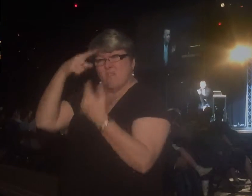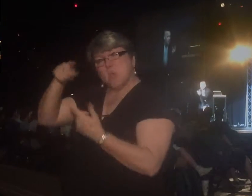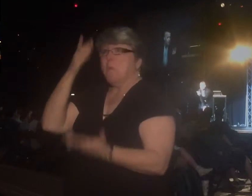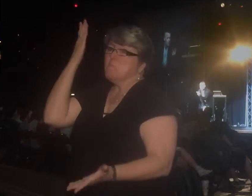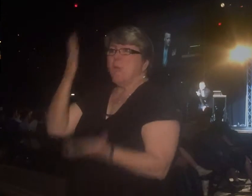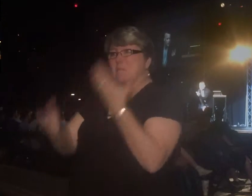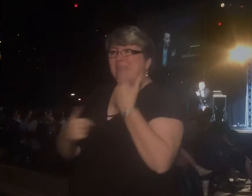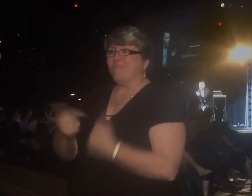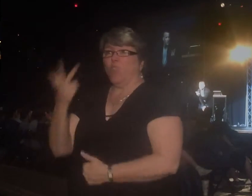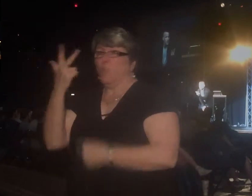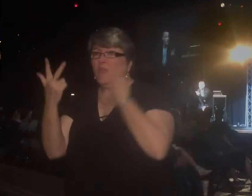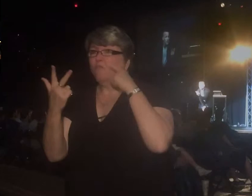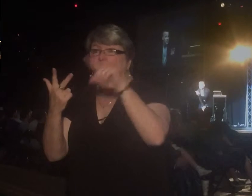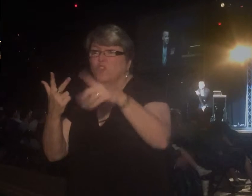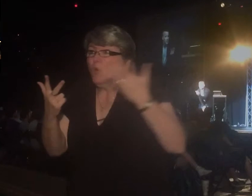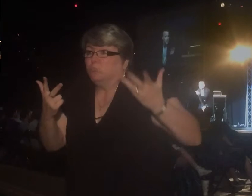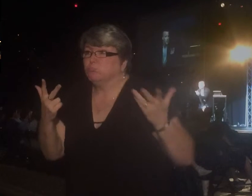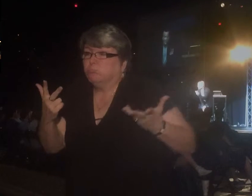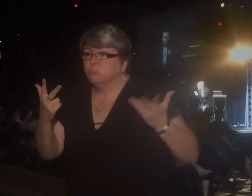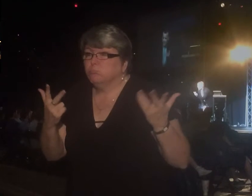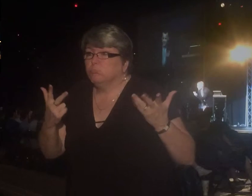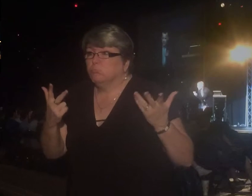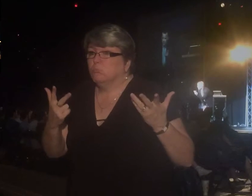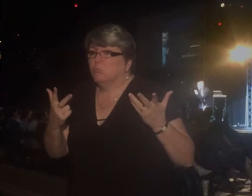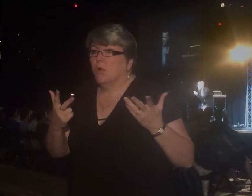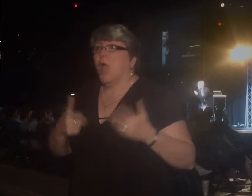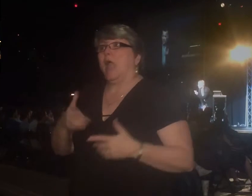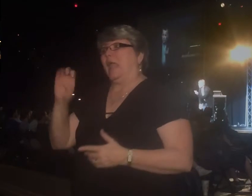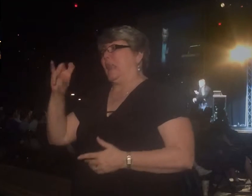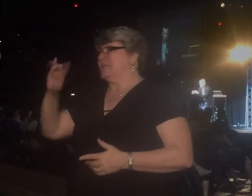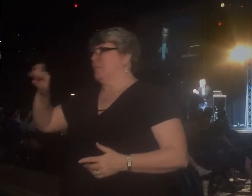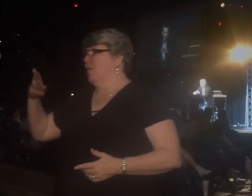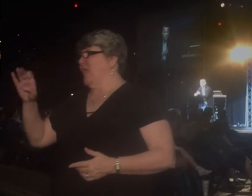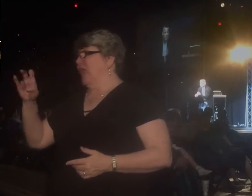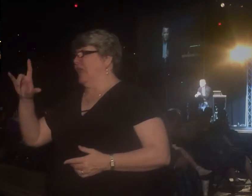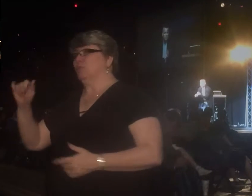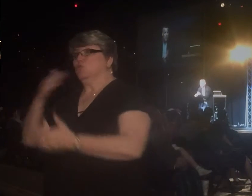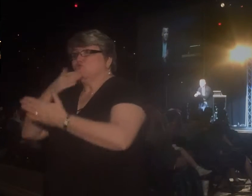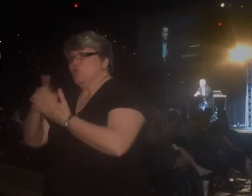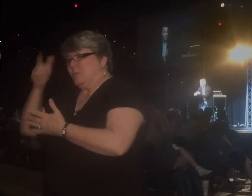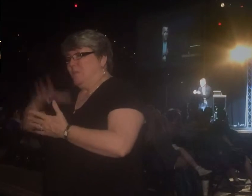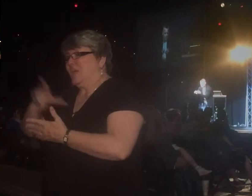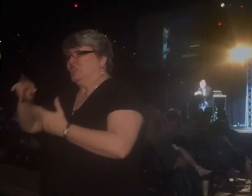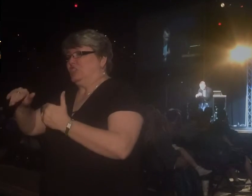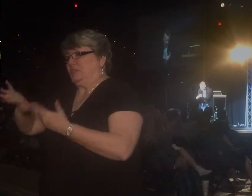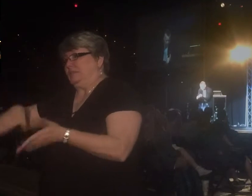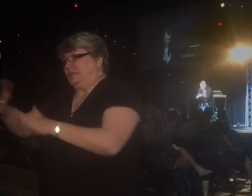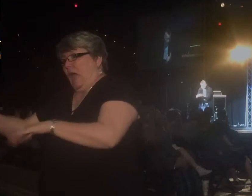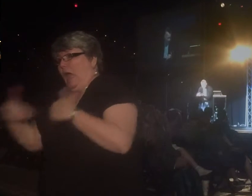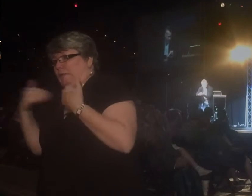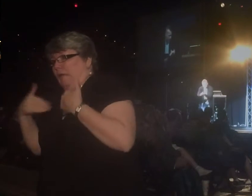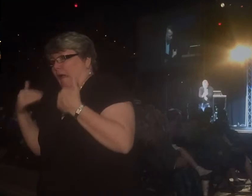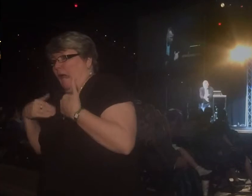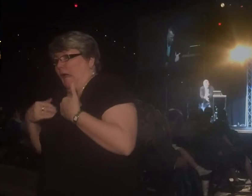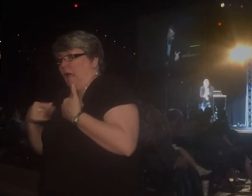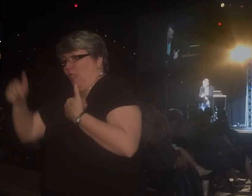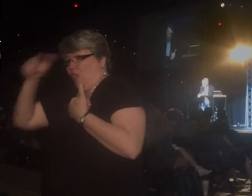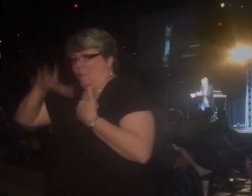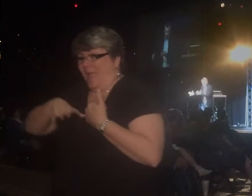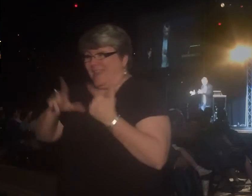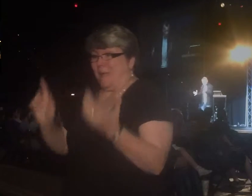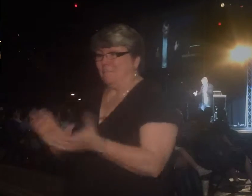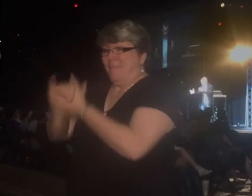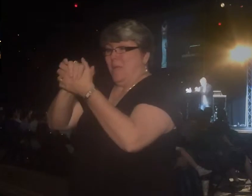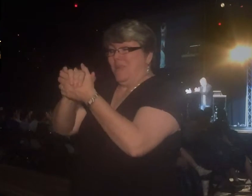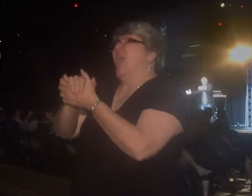he might have the three for you. Elizabeth Elliot was a godly woman. She married a guy who died very young, and she remarried a guy that died, and she remarried